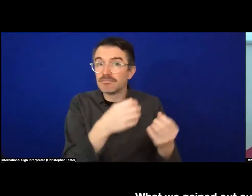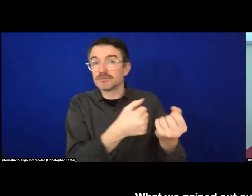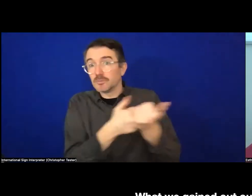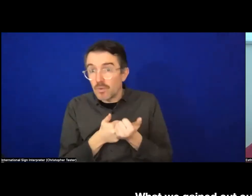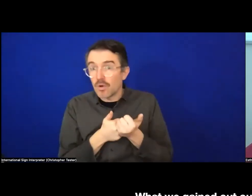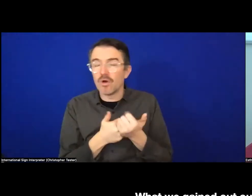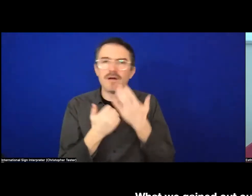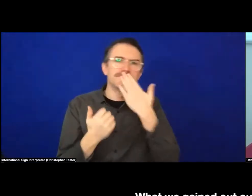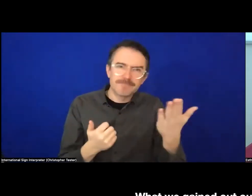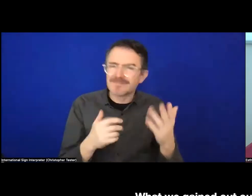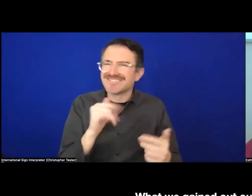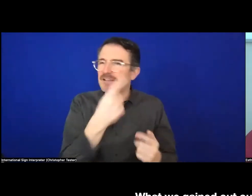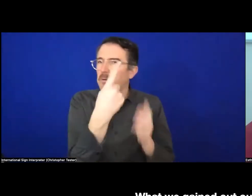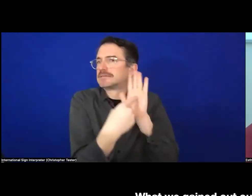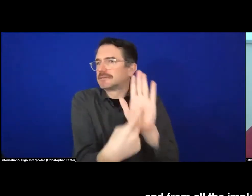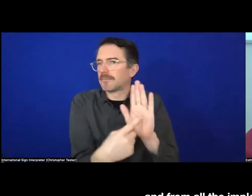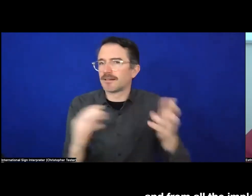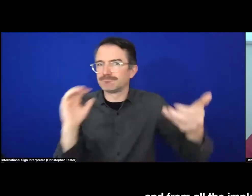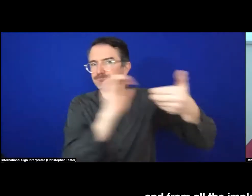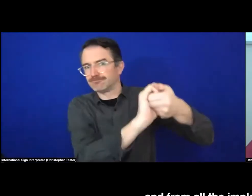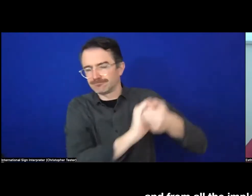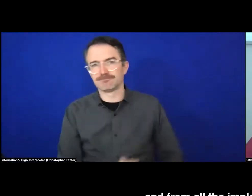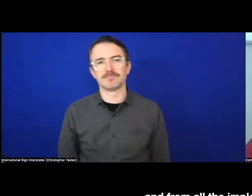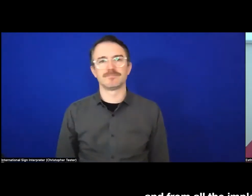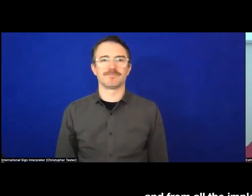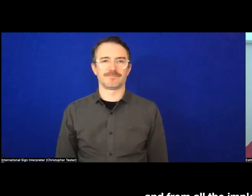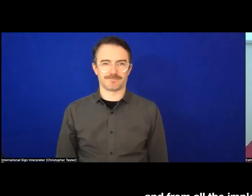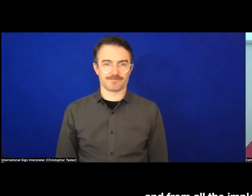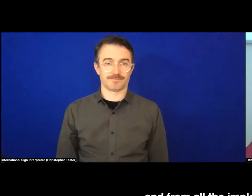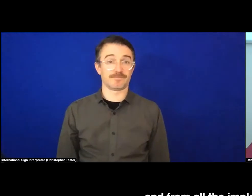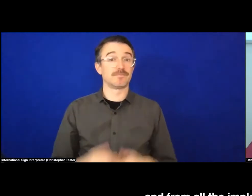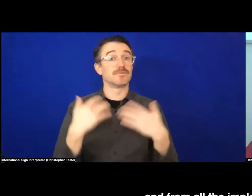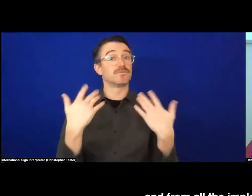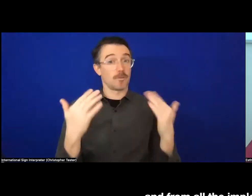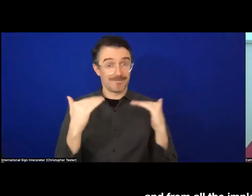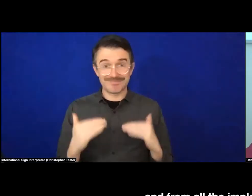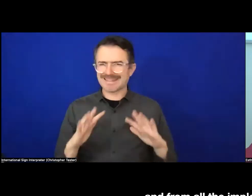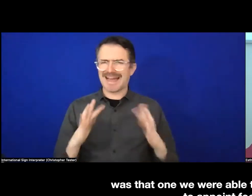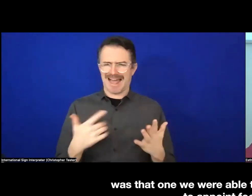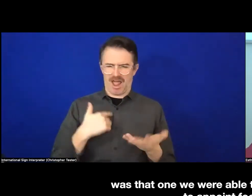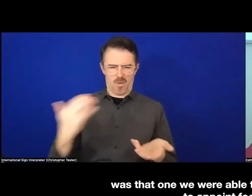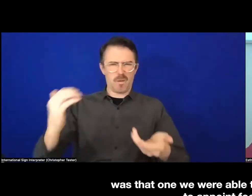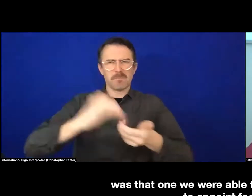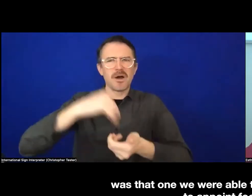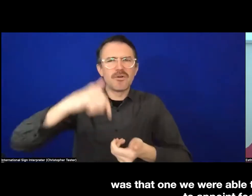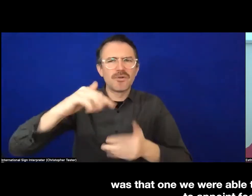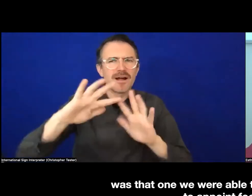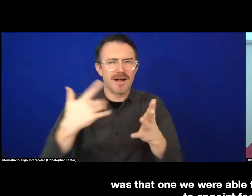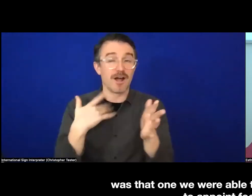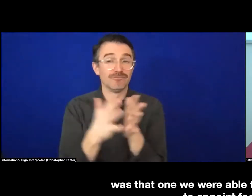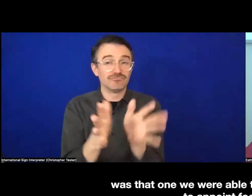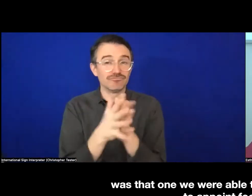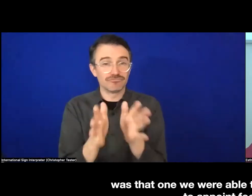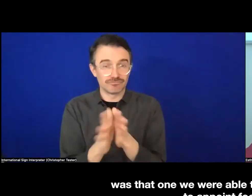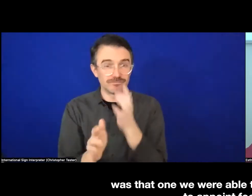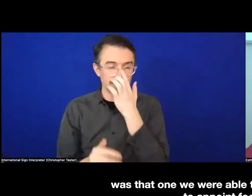partnerships? What we gained out of the partnerships and from all the implementation we did was that, one,